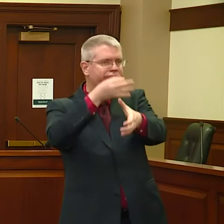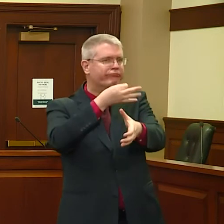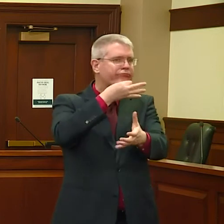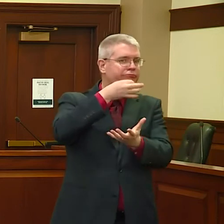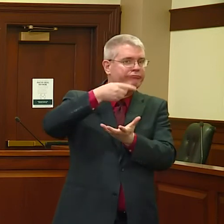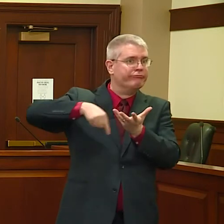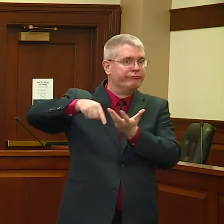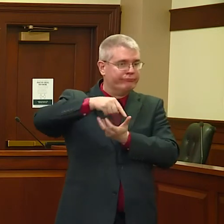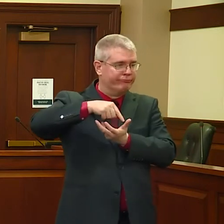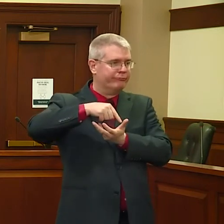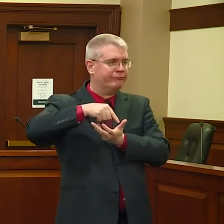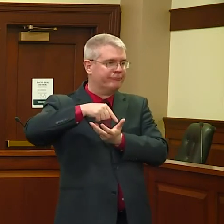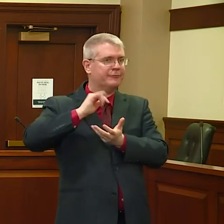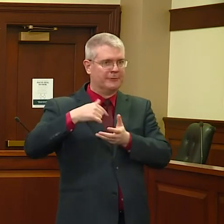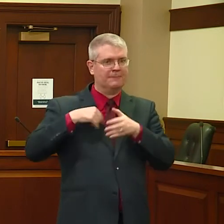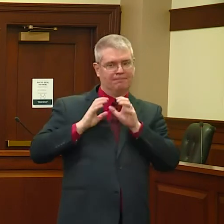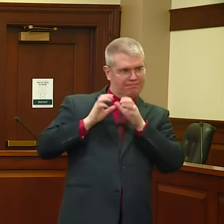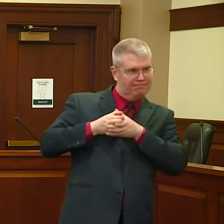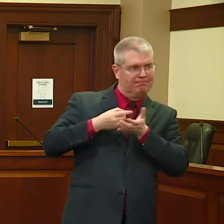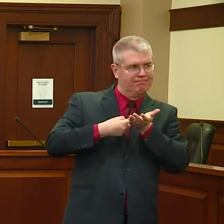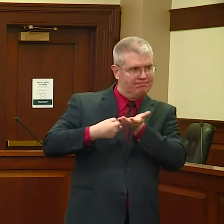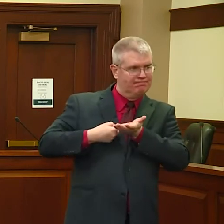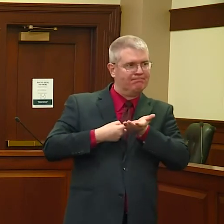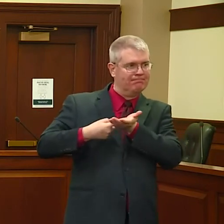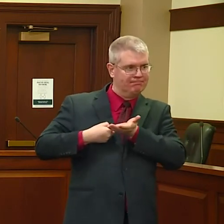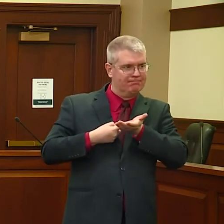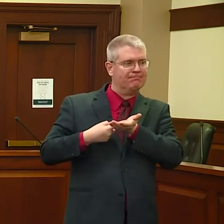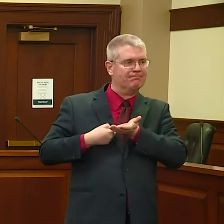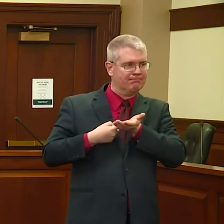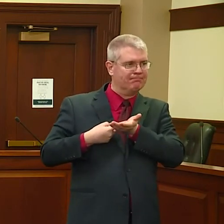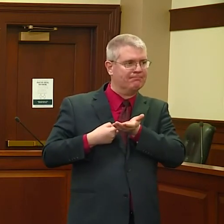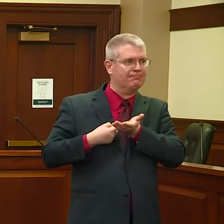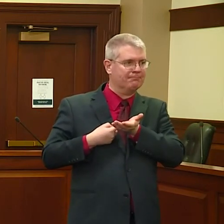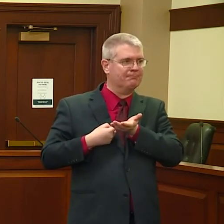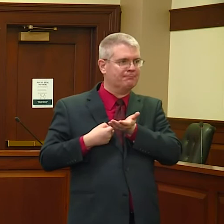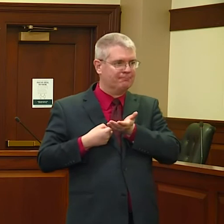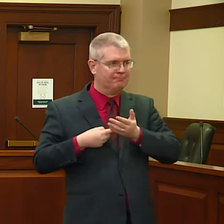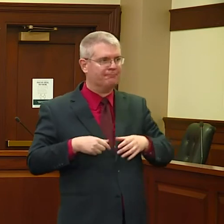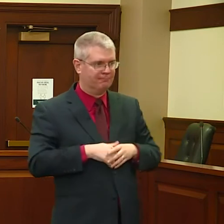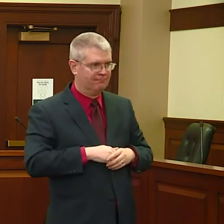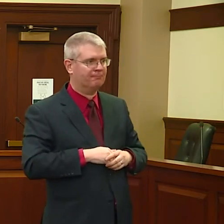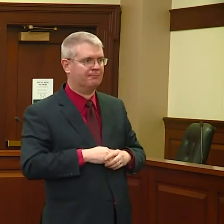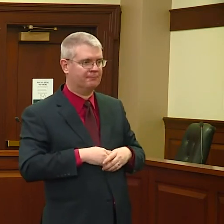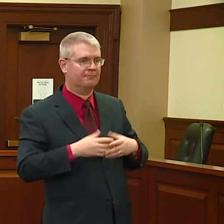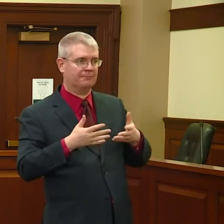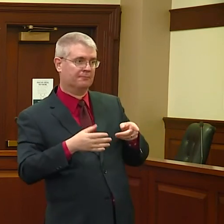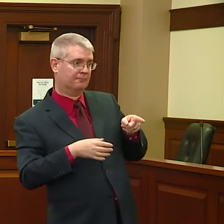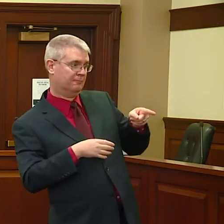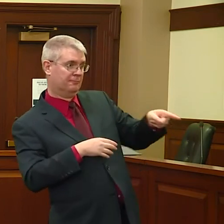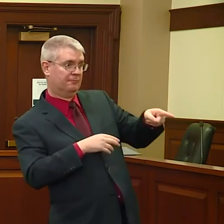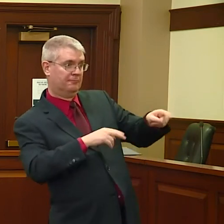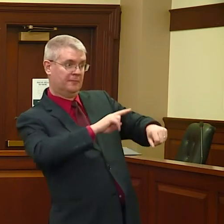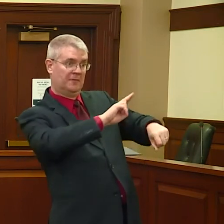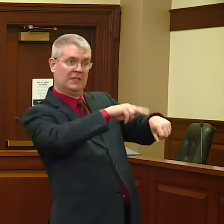trained. If I got to attack a country or fix a tank, that's what I'm going to call the National Guard for.